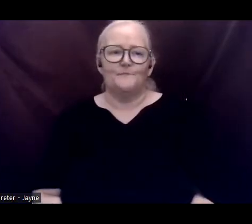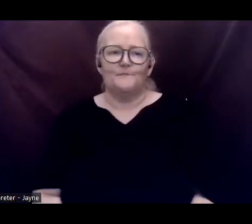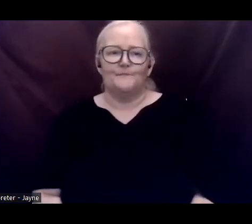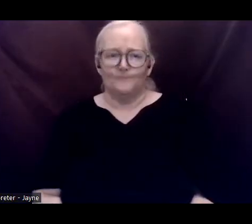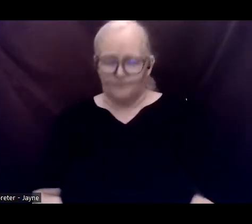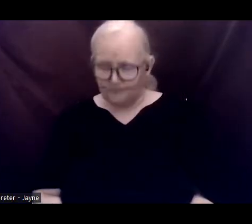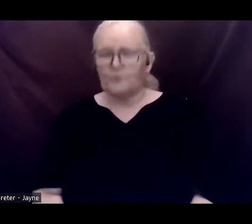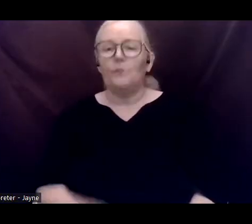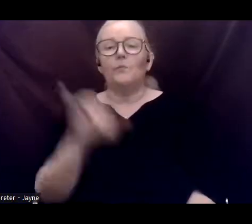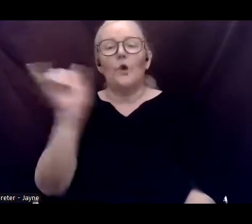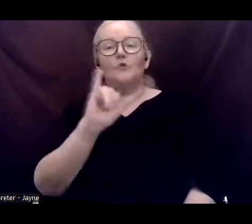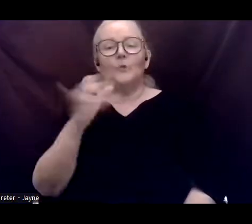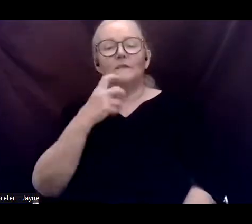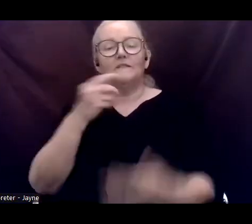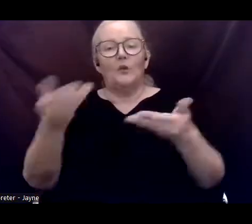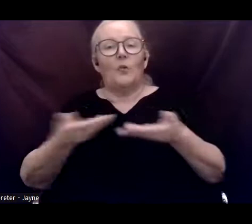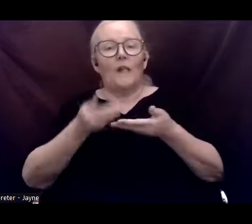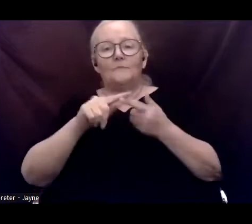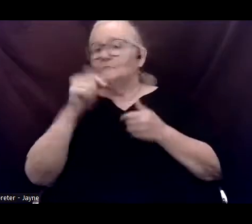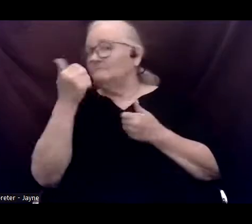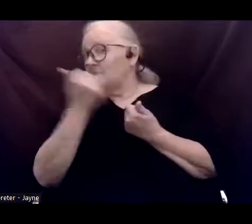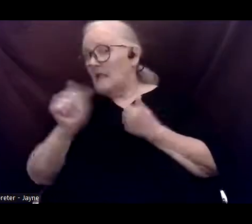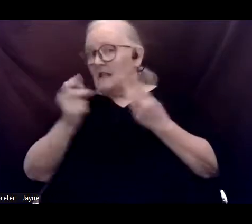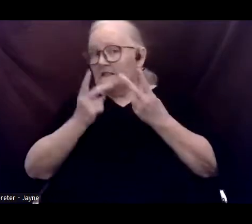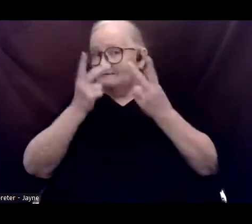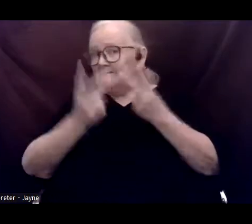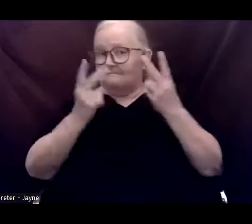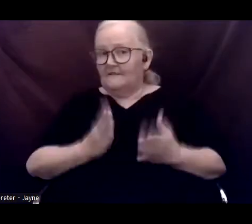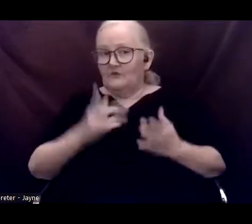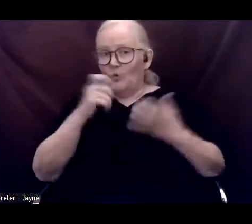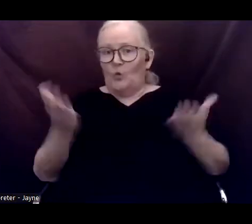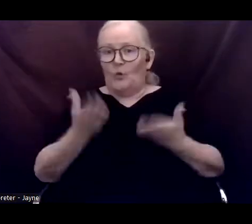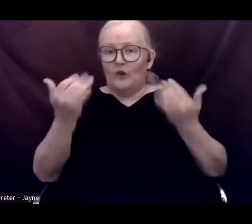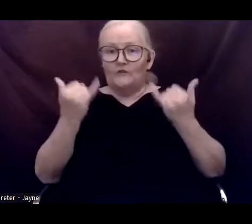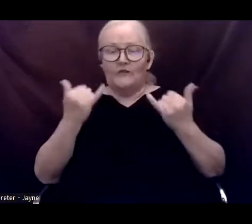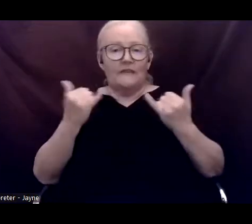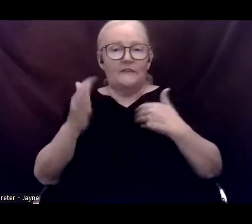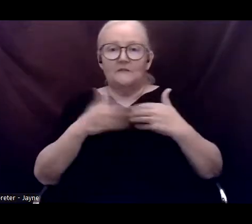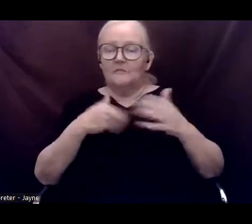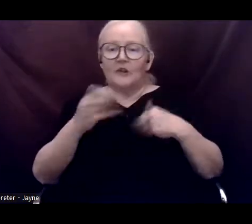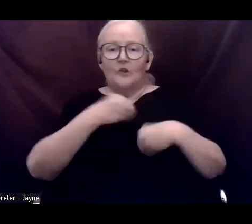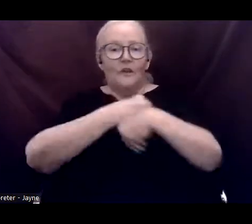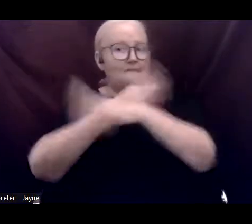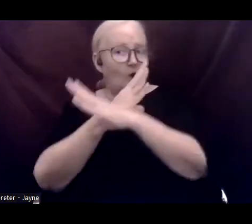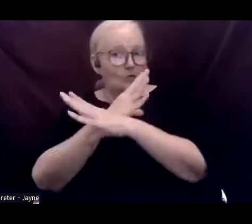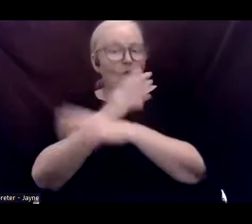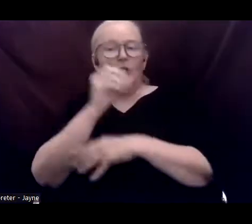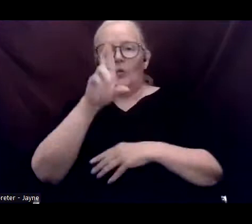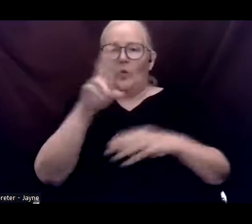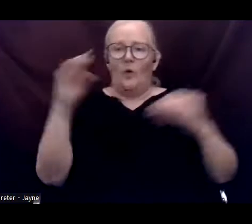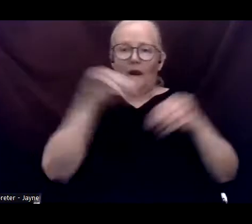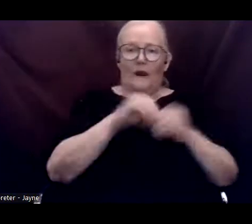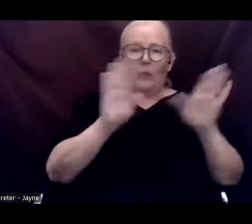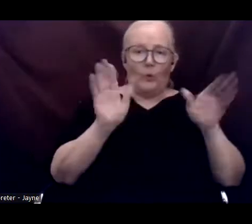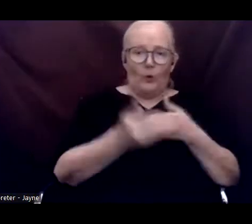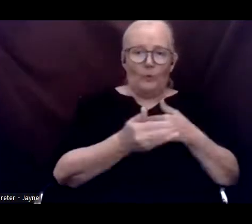I'd also like to welcome any guests or visitors in the congregation today, whether you're here virtually or in person,